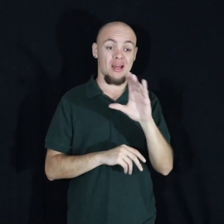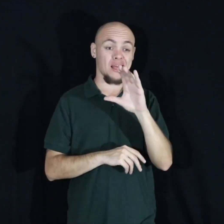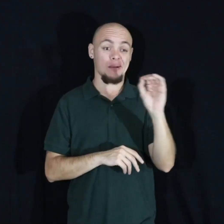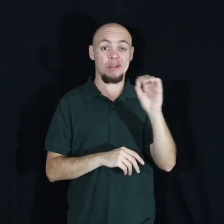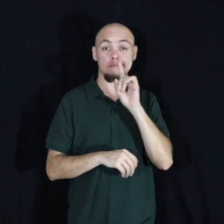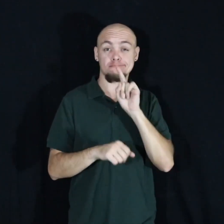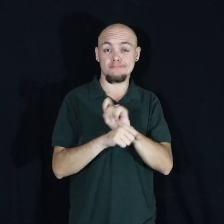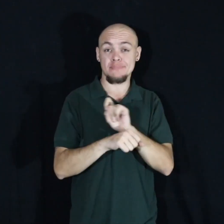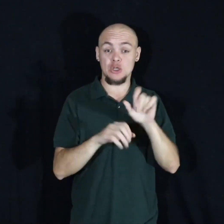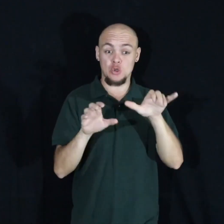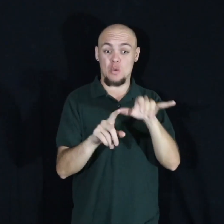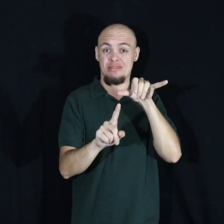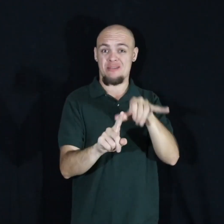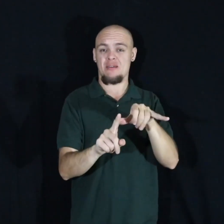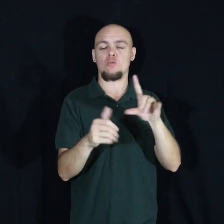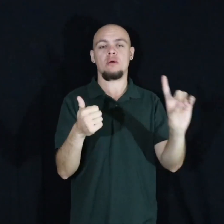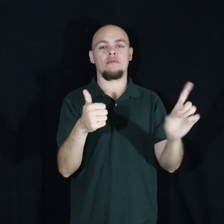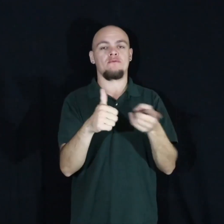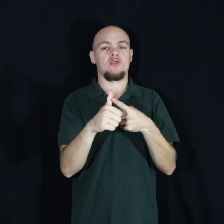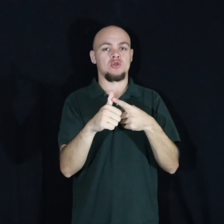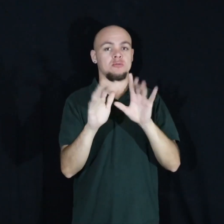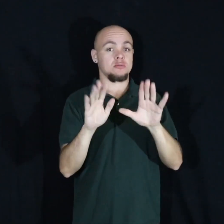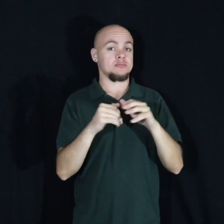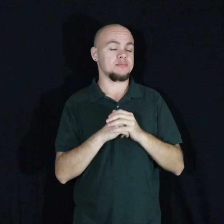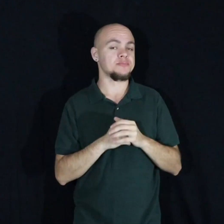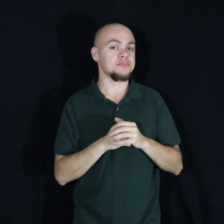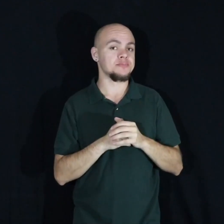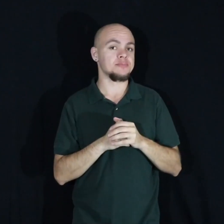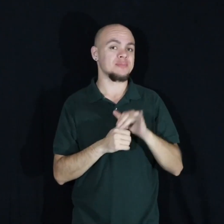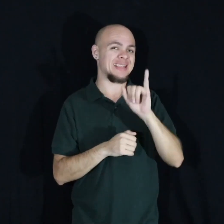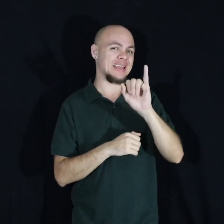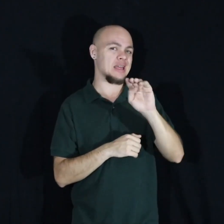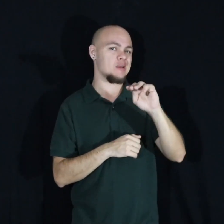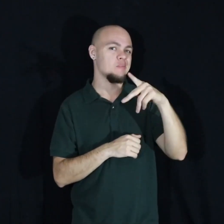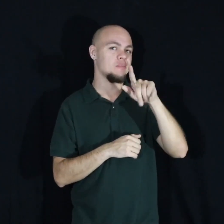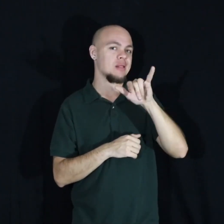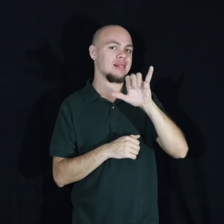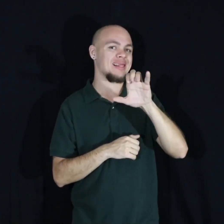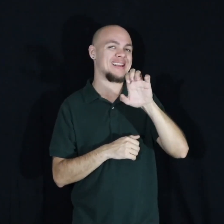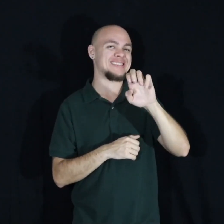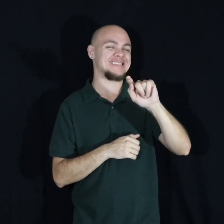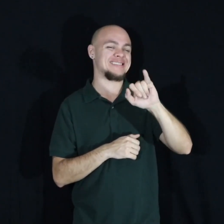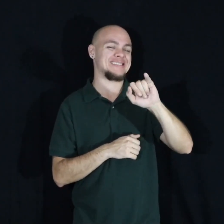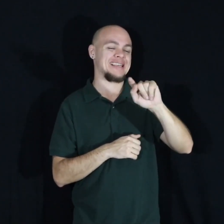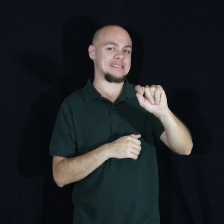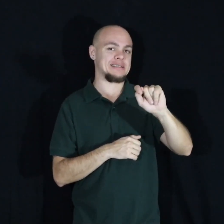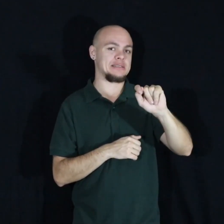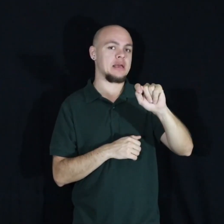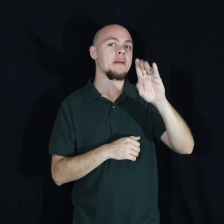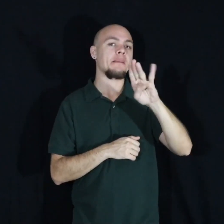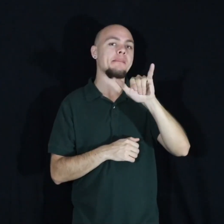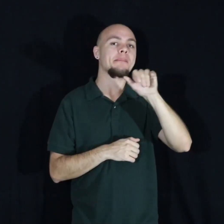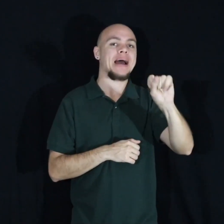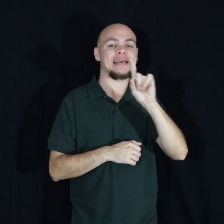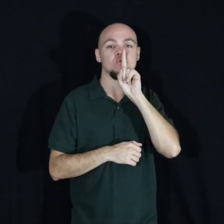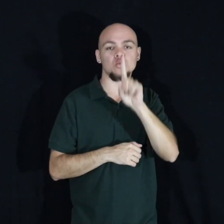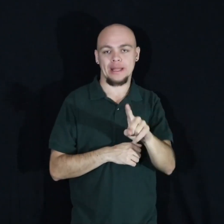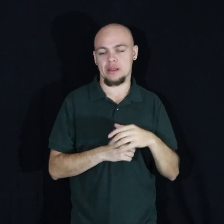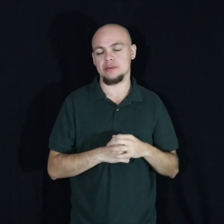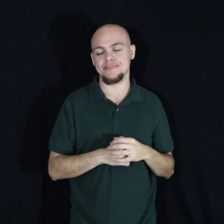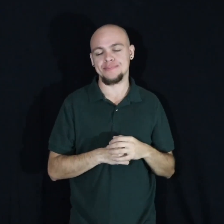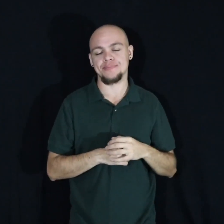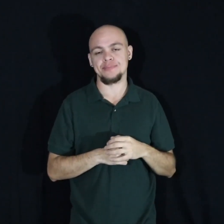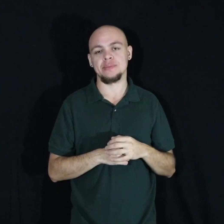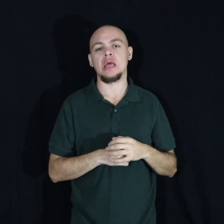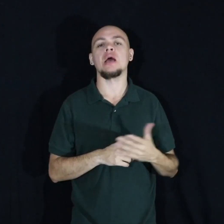this? First, I'd say implicit bias is real. We have attitudes toward people or